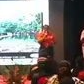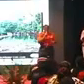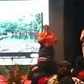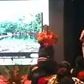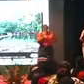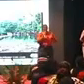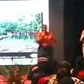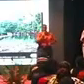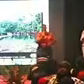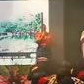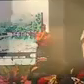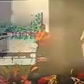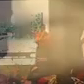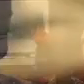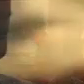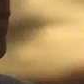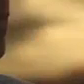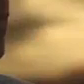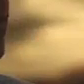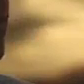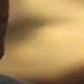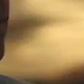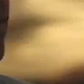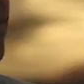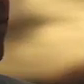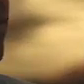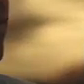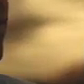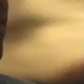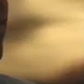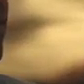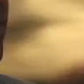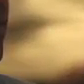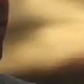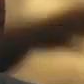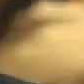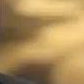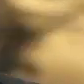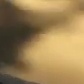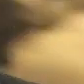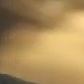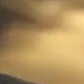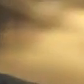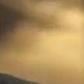maintenance. When you pay your taxes, what happened?